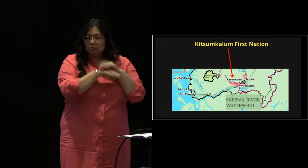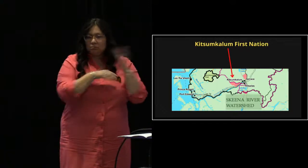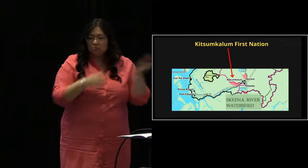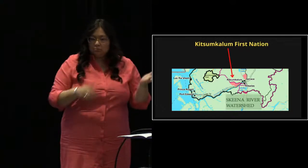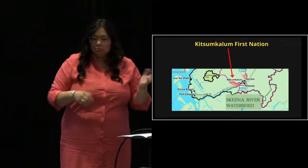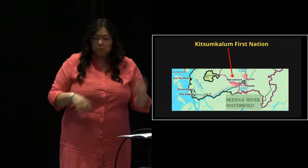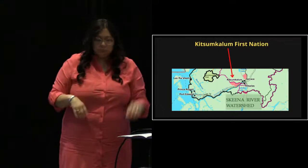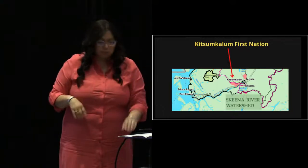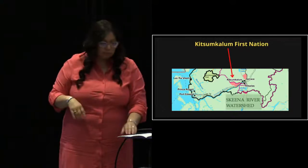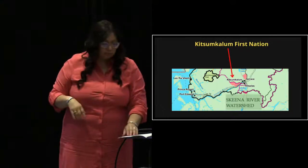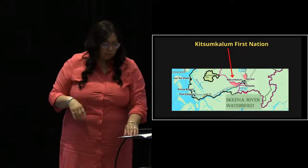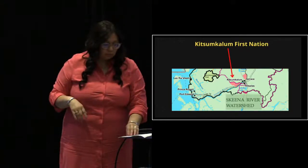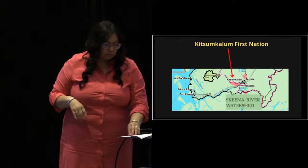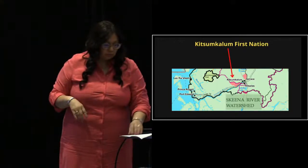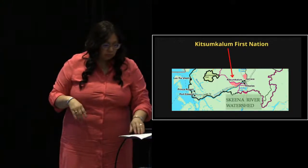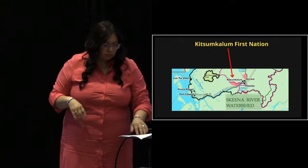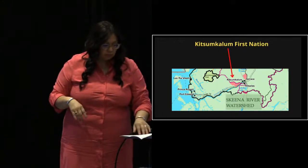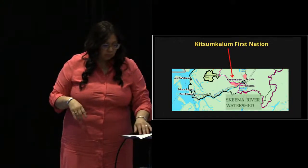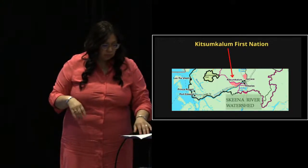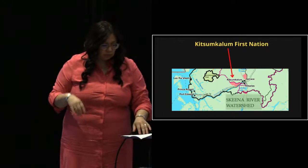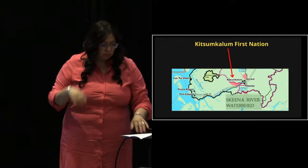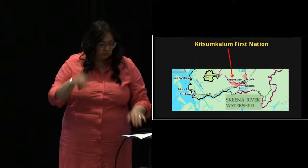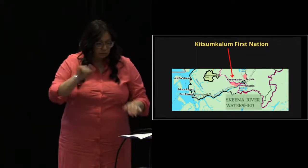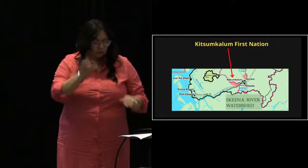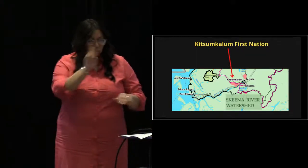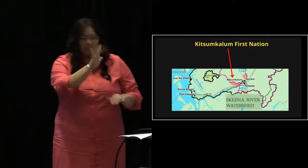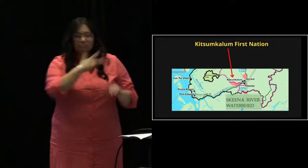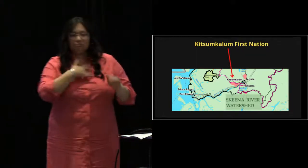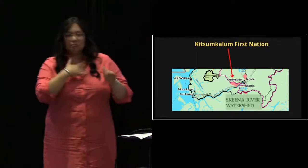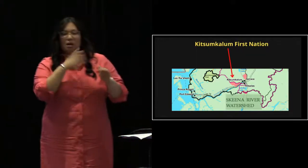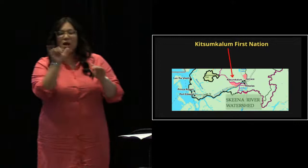little bit to be able to access that communication.